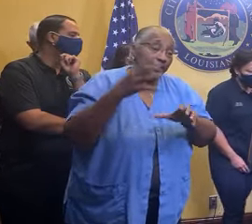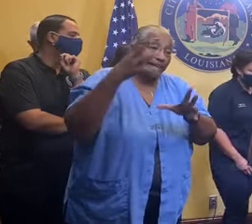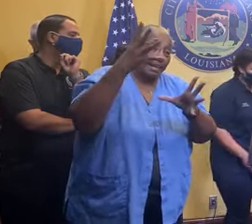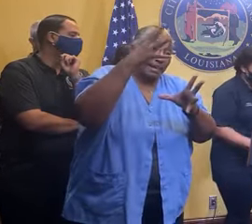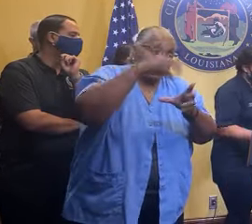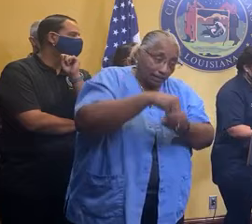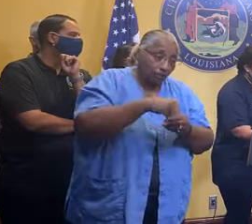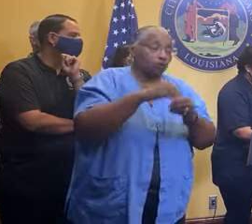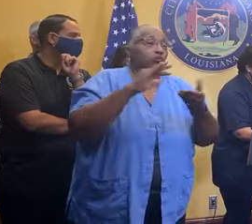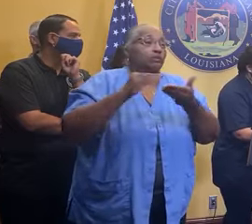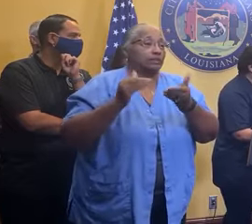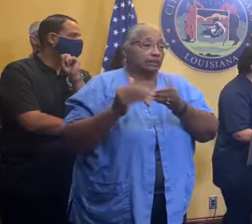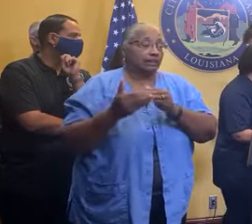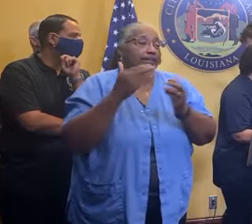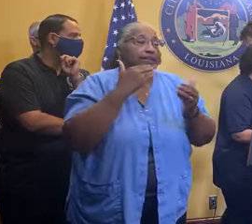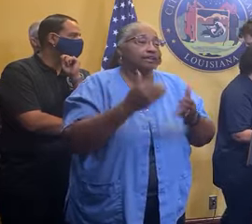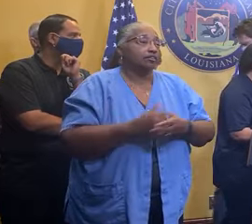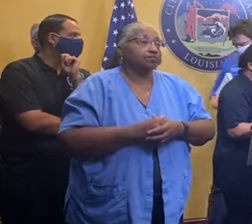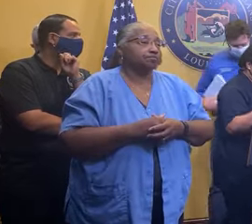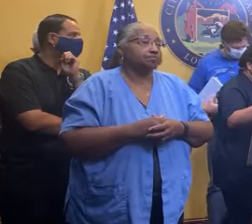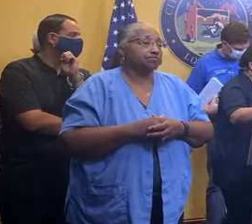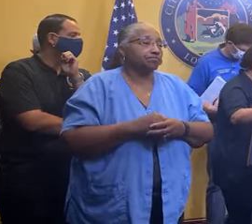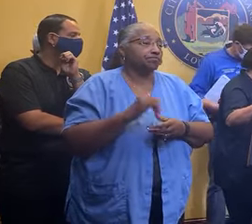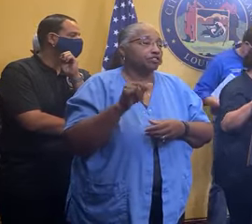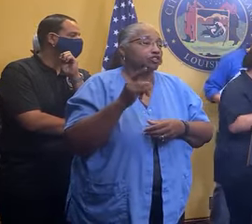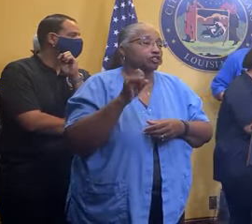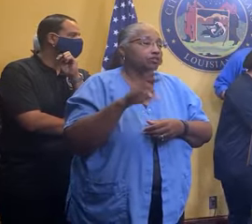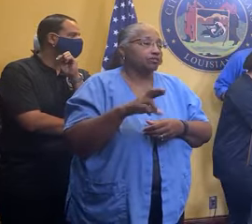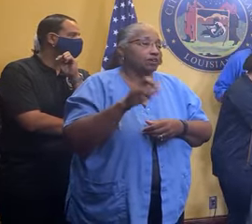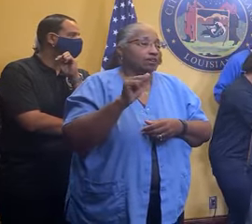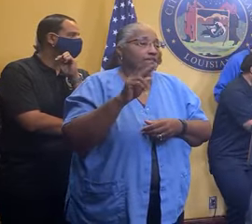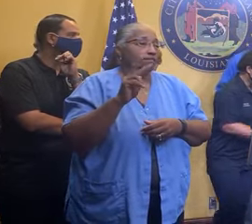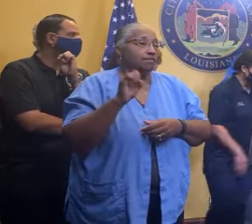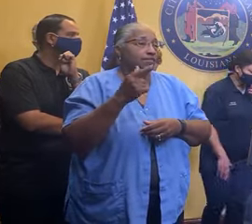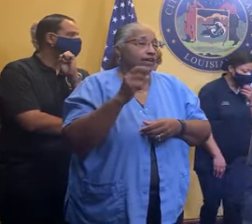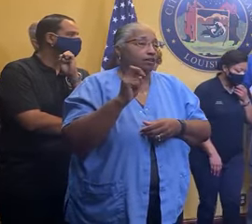Thank you. And we're going to keep it going. Dr. Jennifer Vegno.